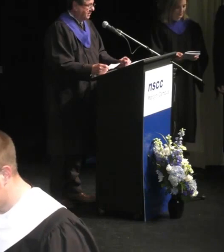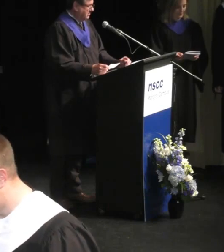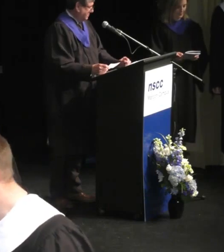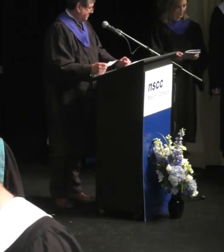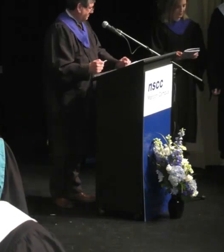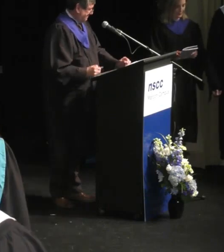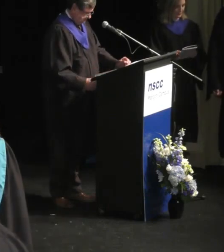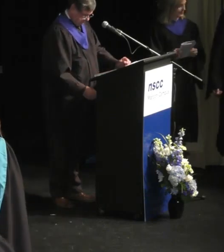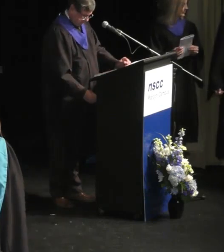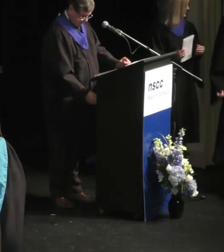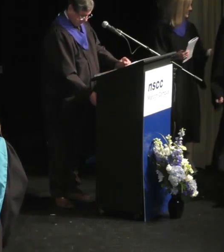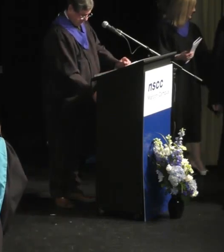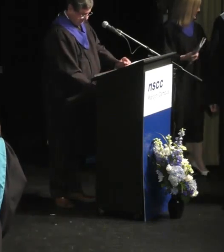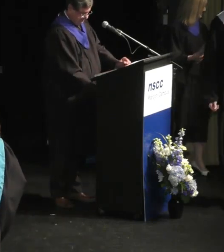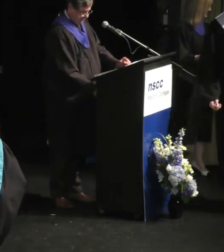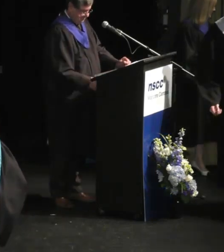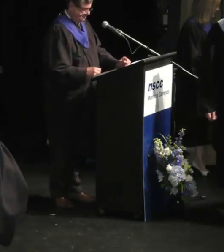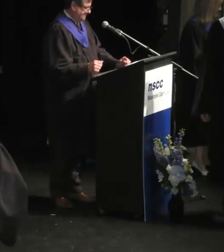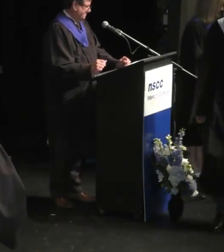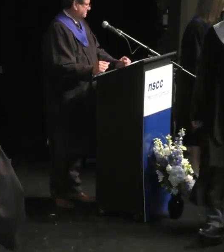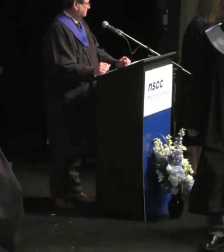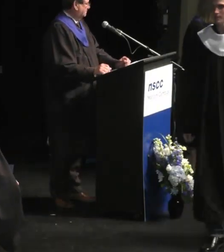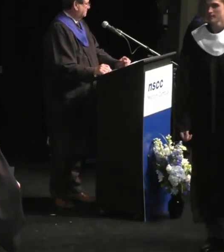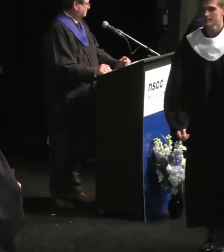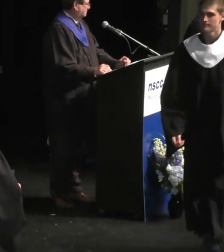Taylor Melanson.